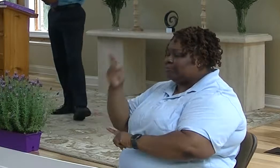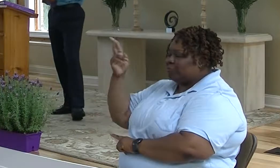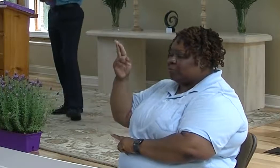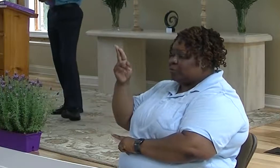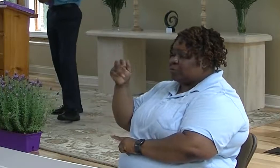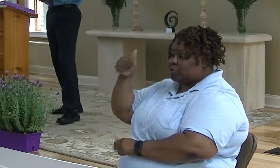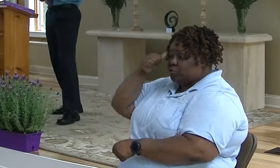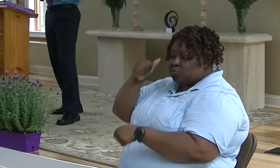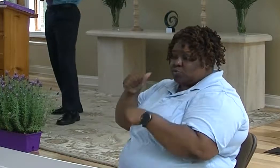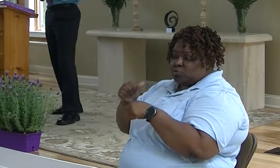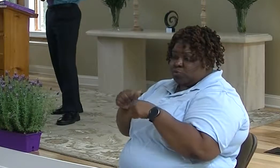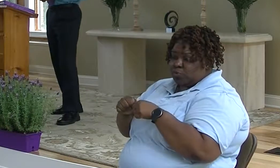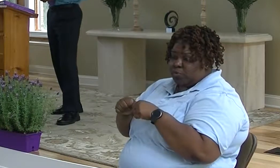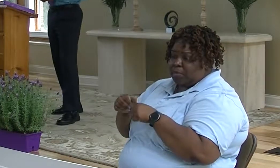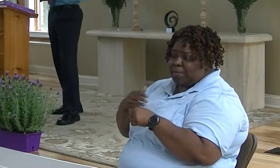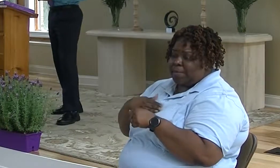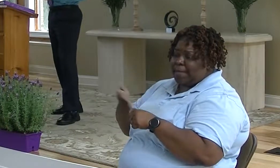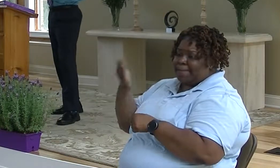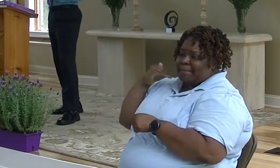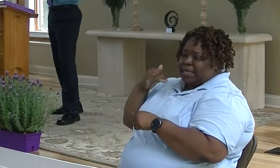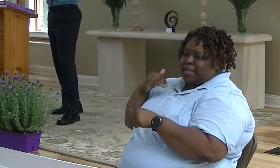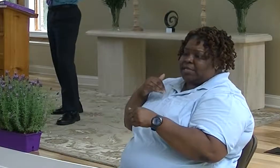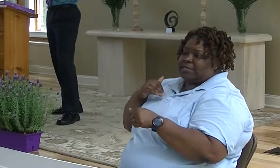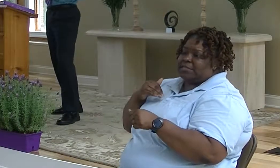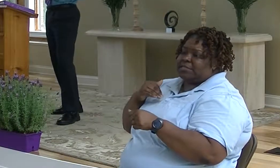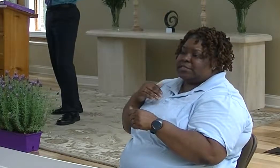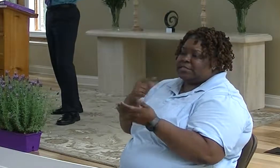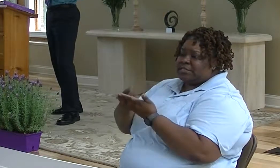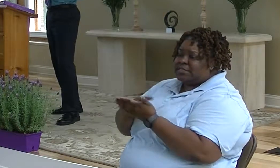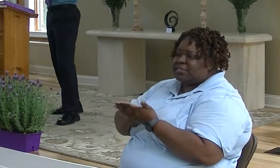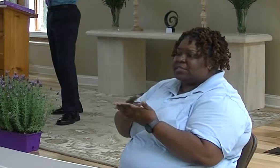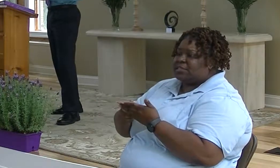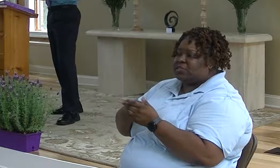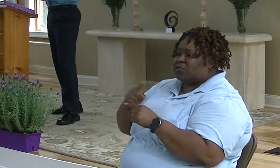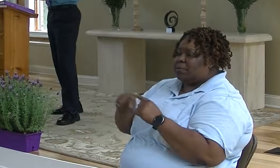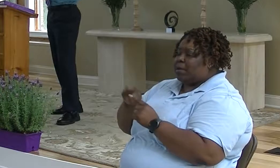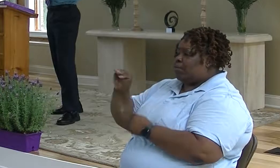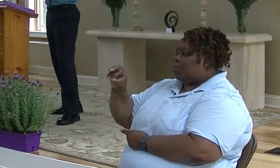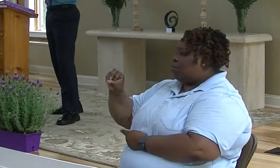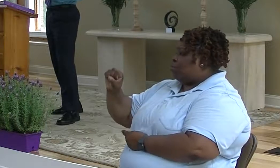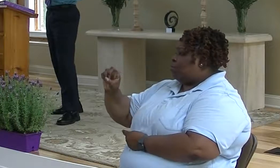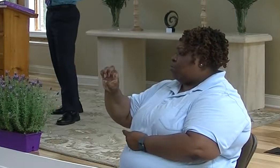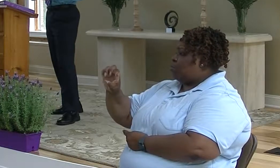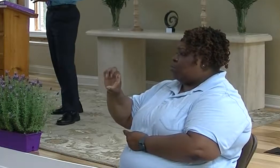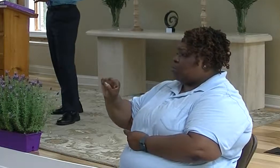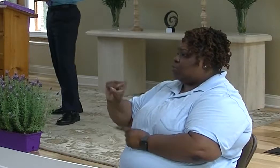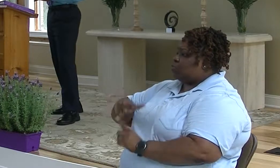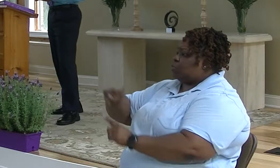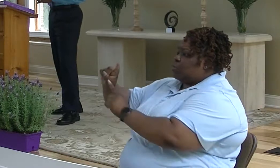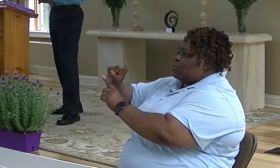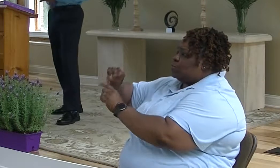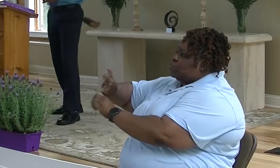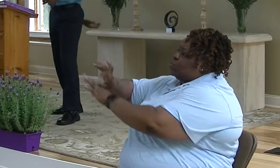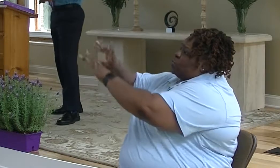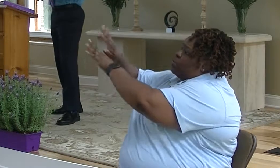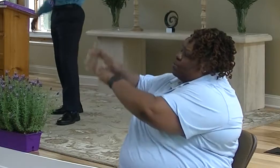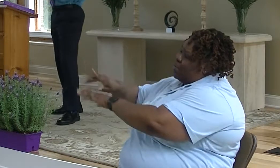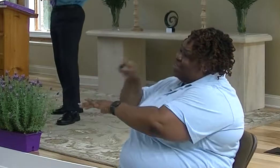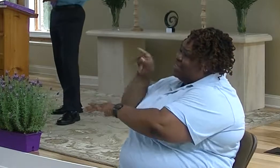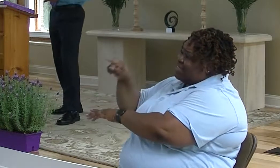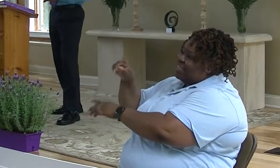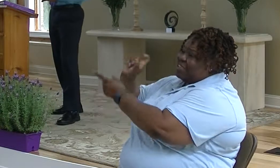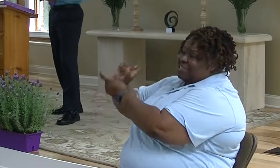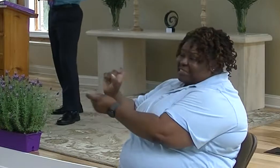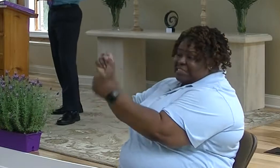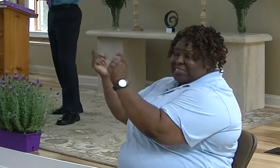what I talked about? How many of you were here when I talked about Moses going to the mountain? Remember I talked about his transfiguration? Okay, maybe easy. How